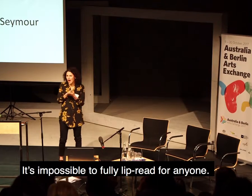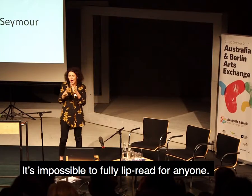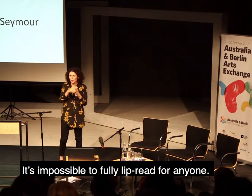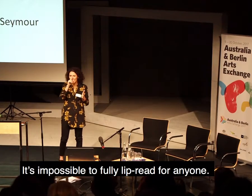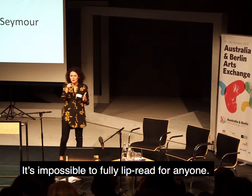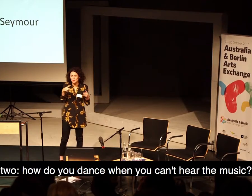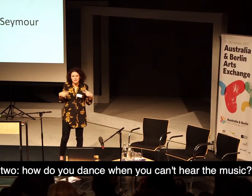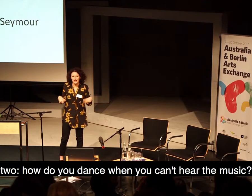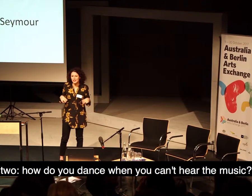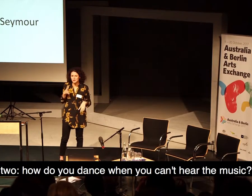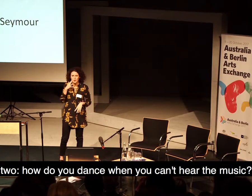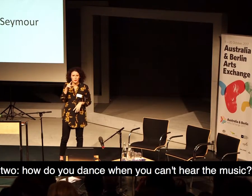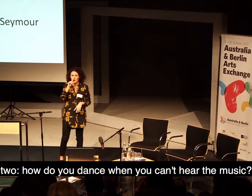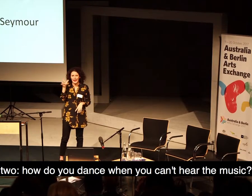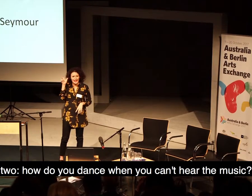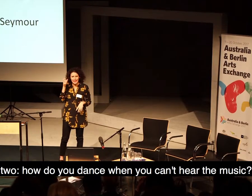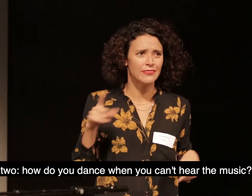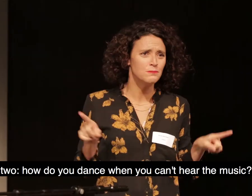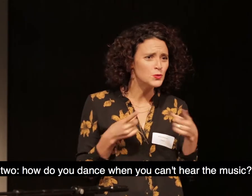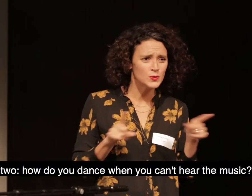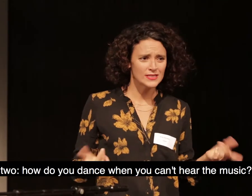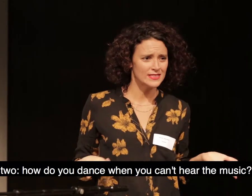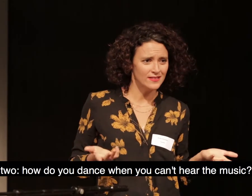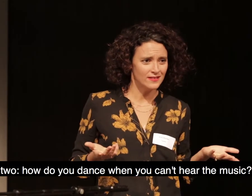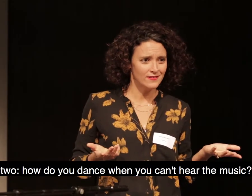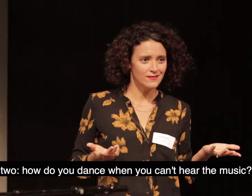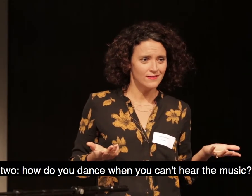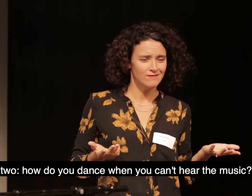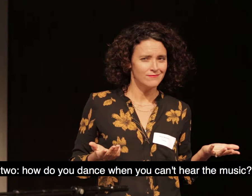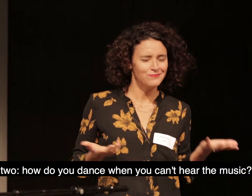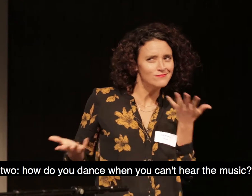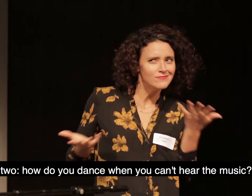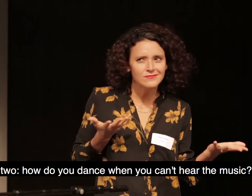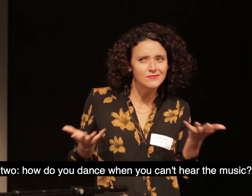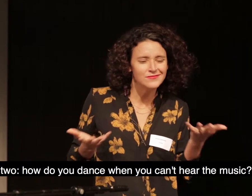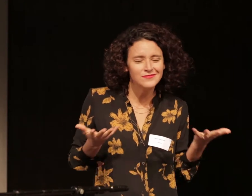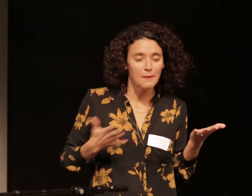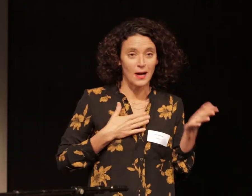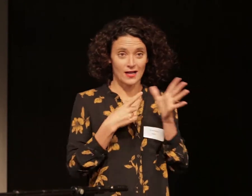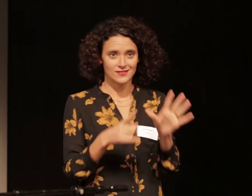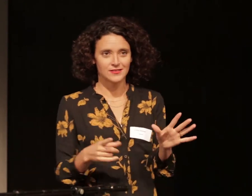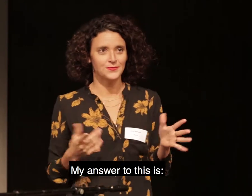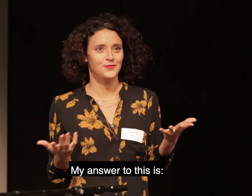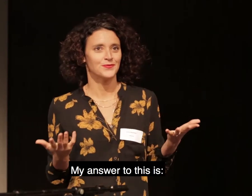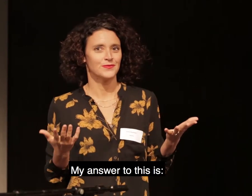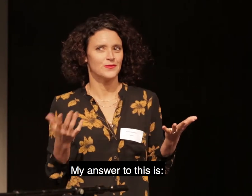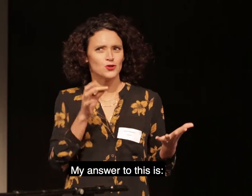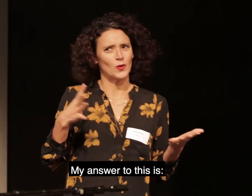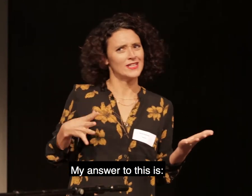for anyone. And two, how do you dance when you can't hear the music? My answer to this